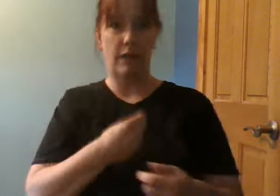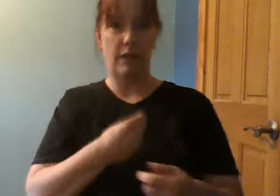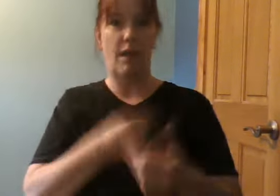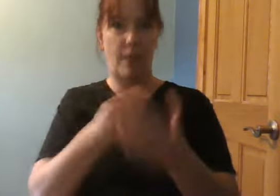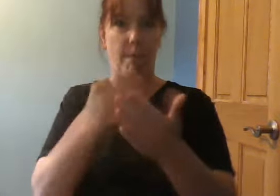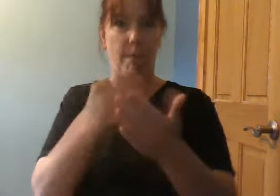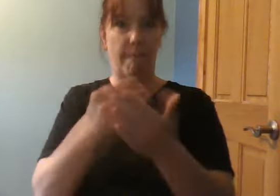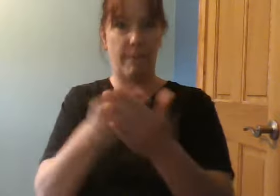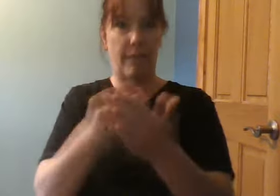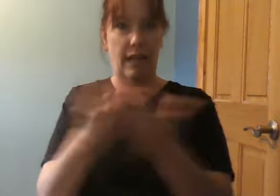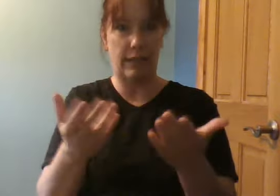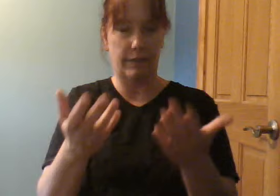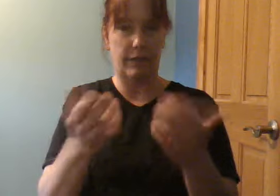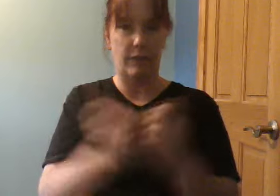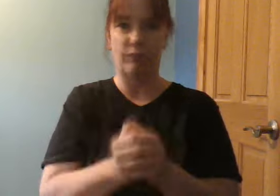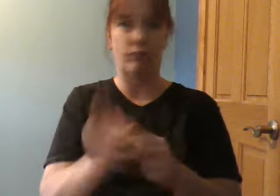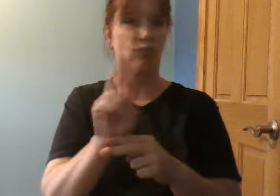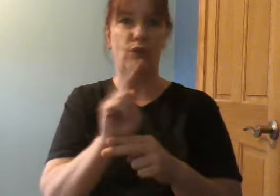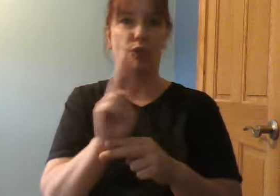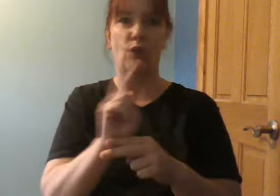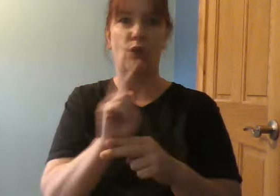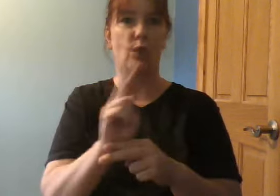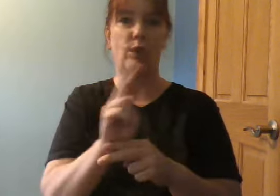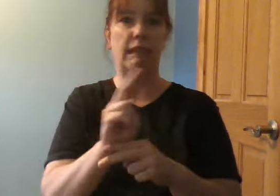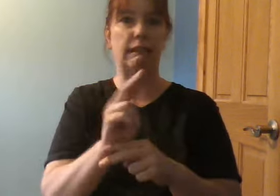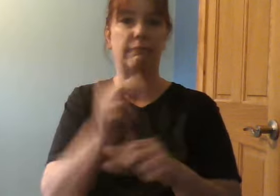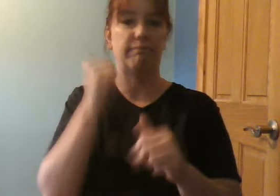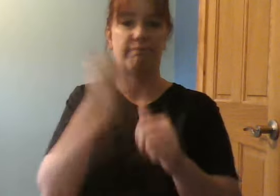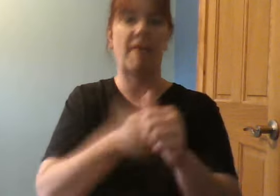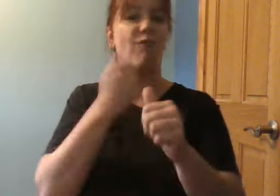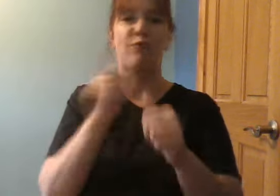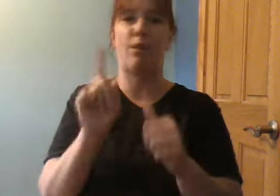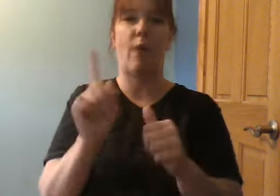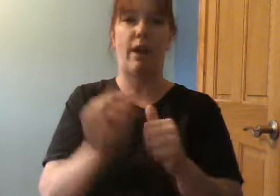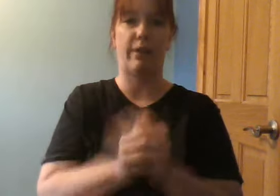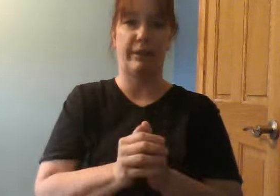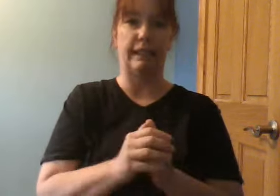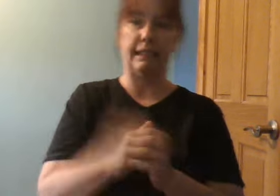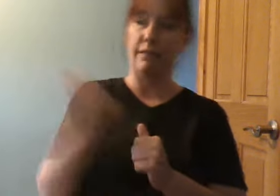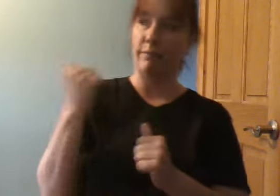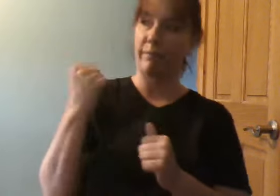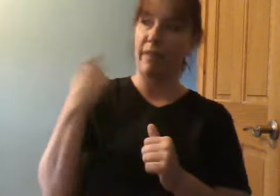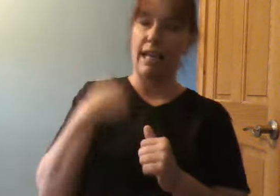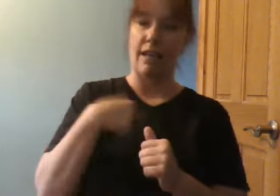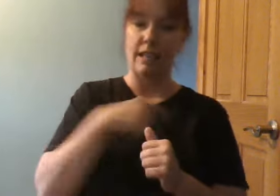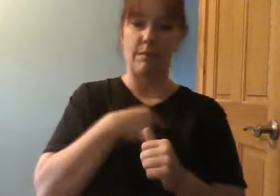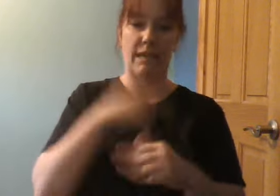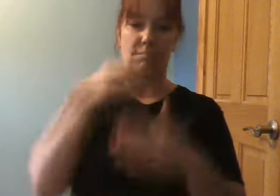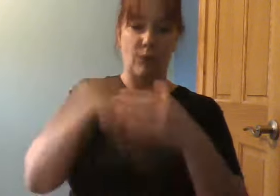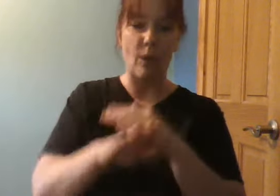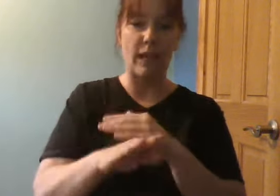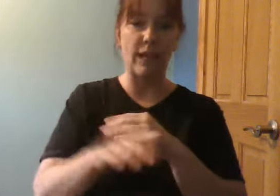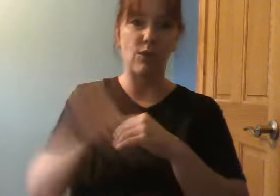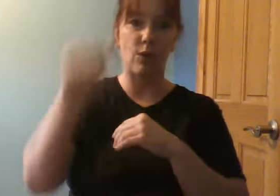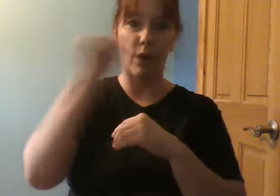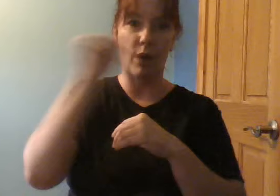can use everywhere. It has to be absolutely convenient. That's me going into the pub. I touch all the device on the